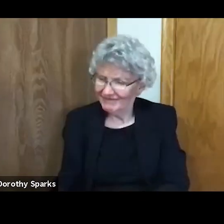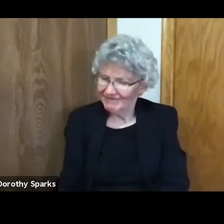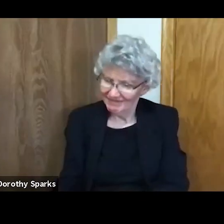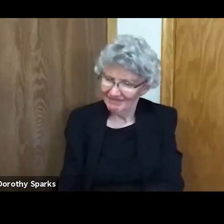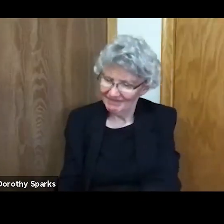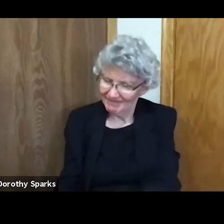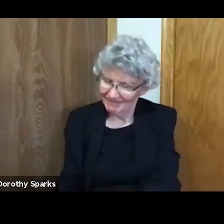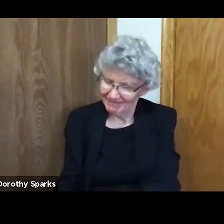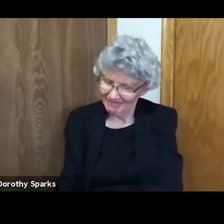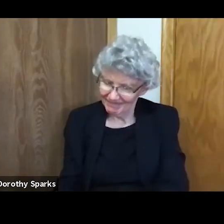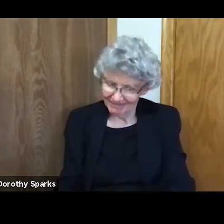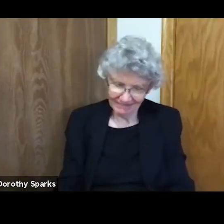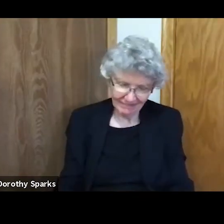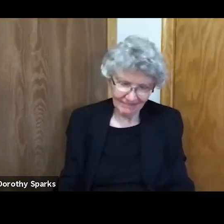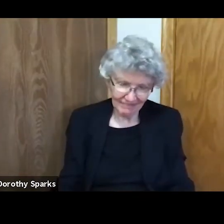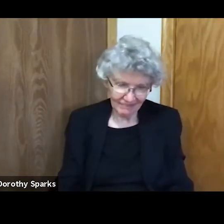their unending song.